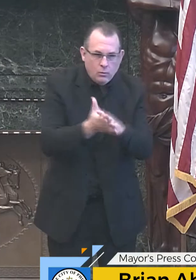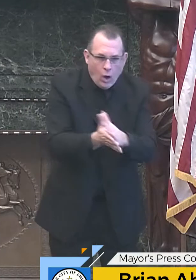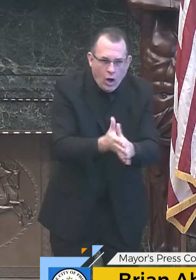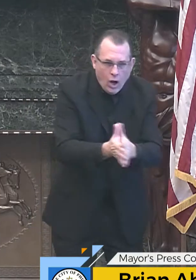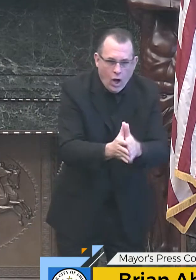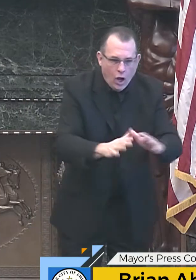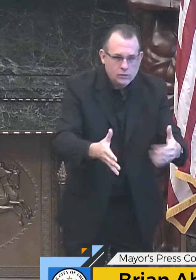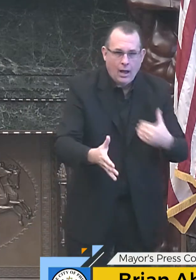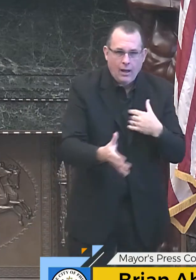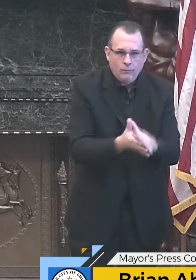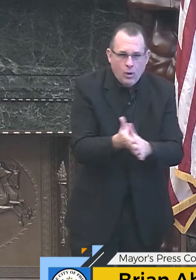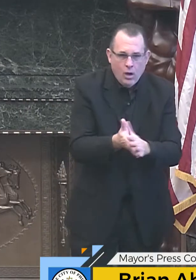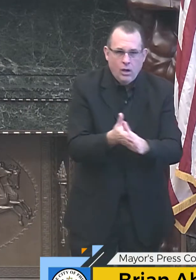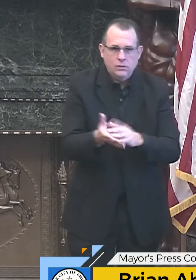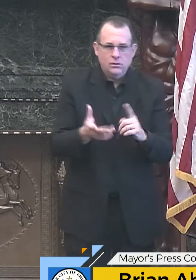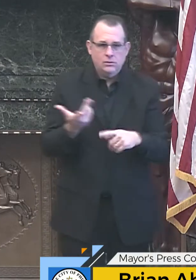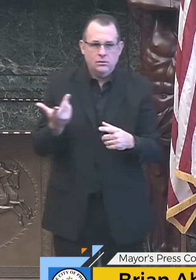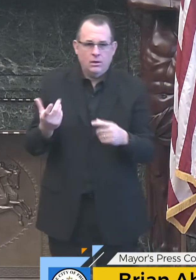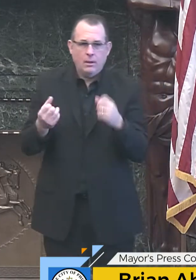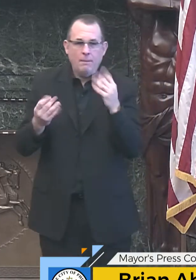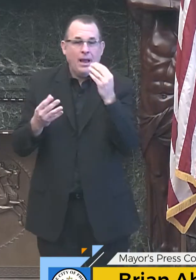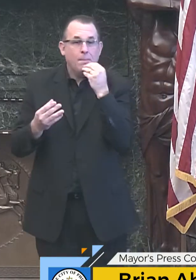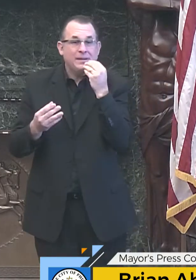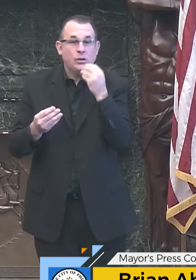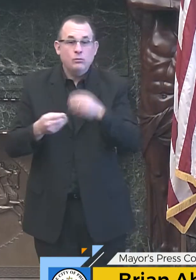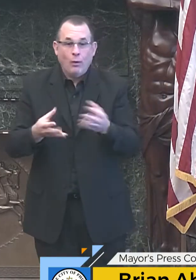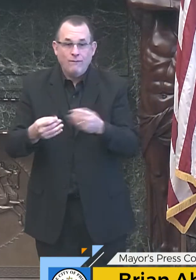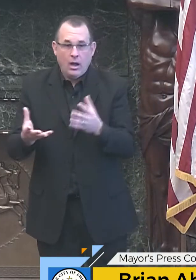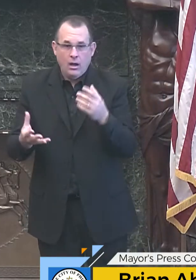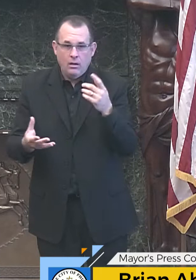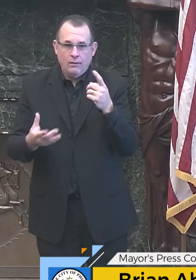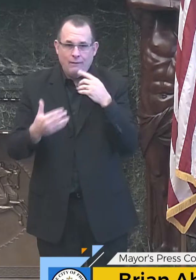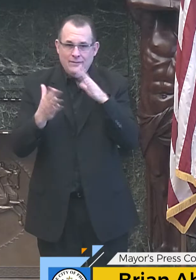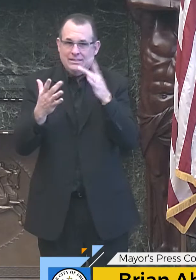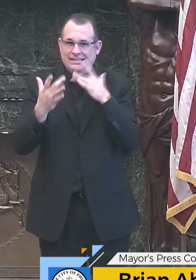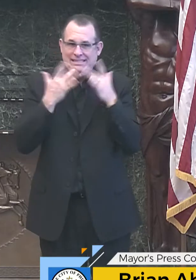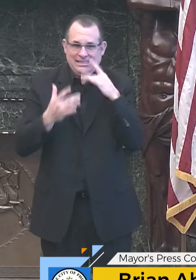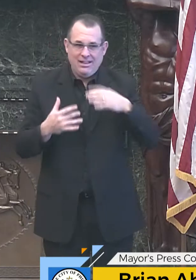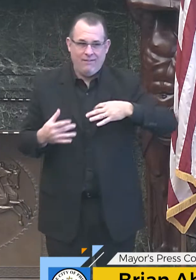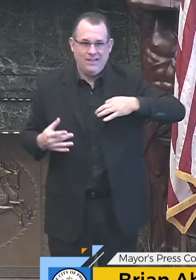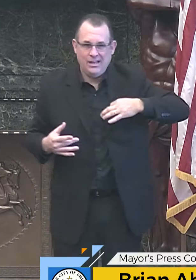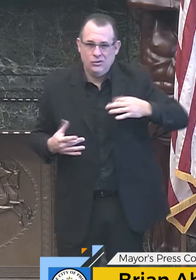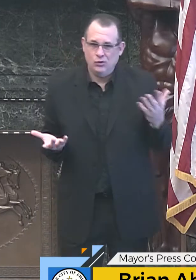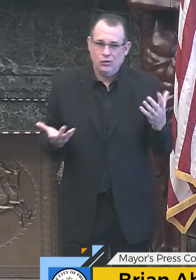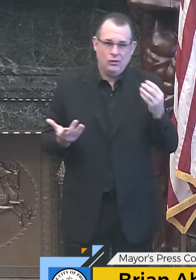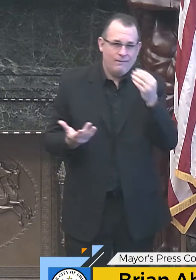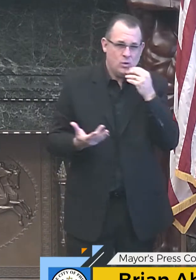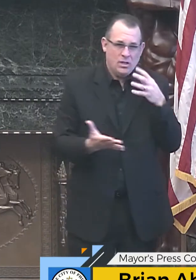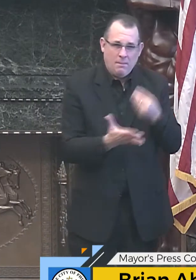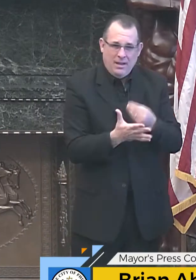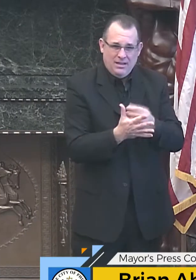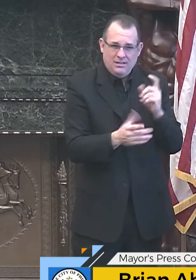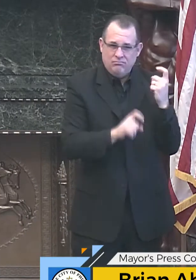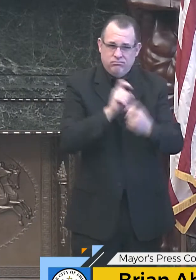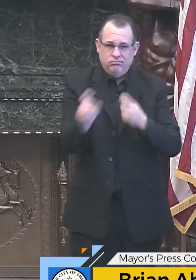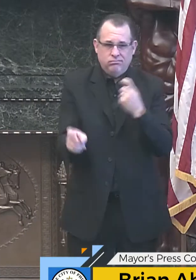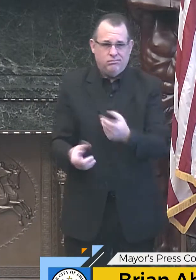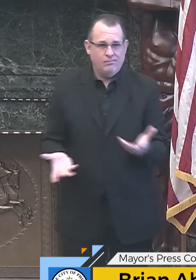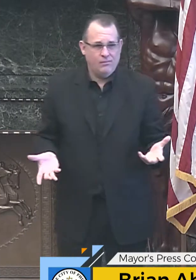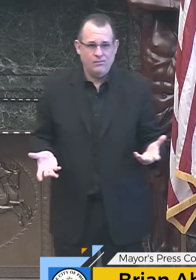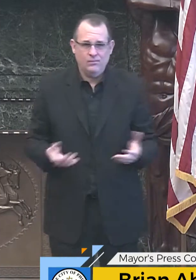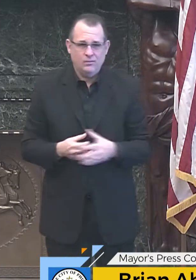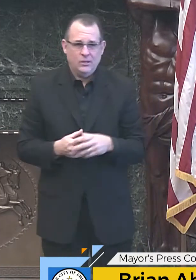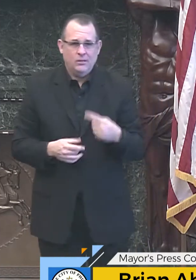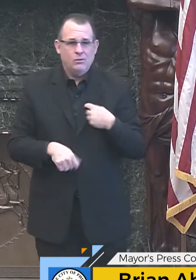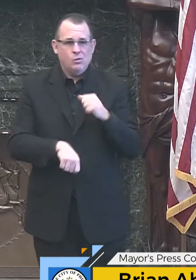meal providers are still serving, but are facing shortages of volunteers, food, and money. We're working to shore up existing providers